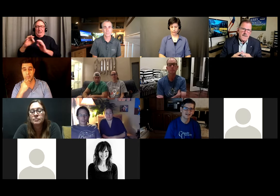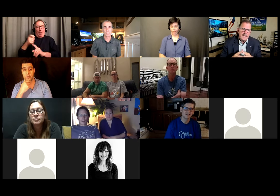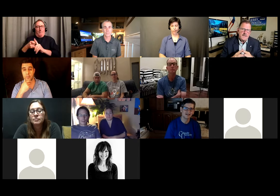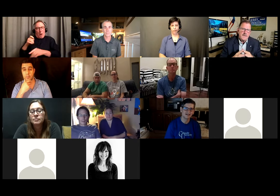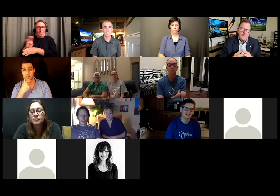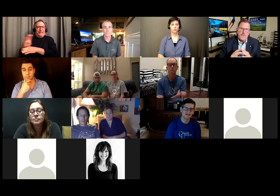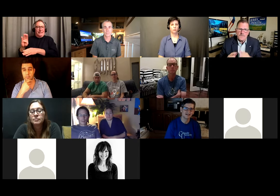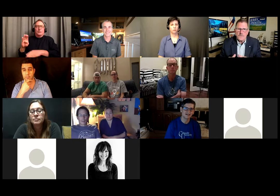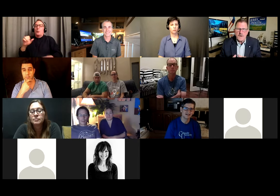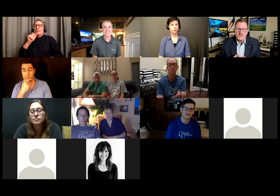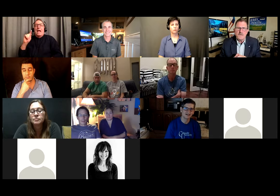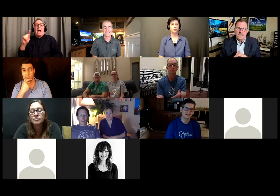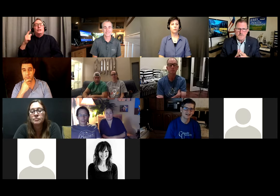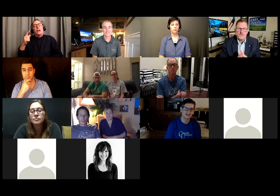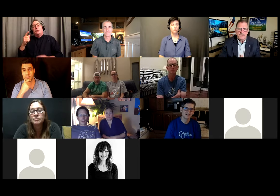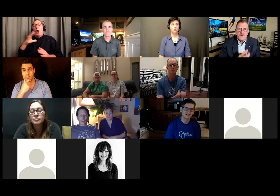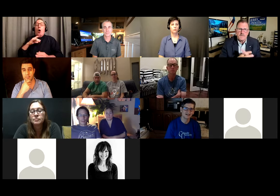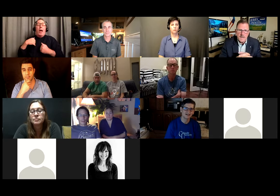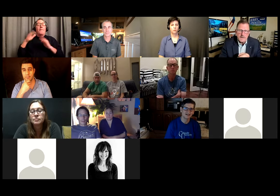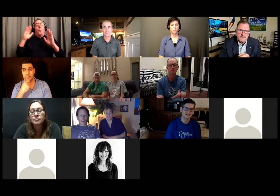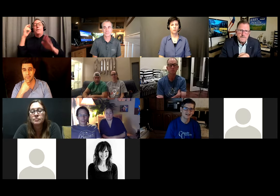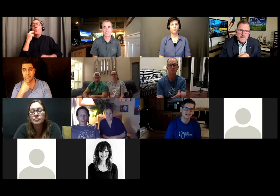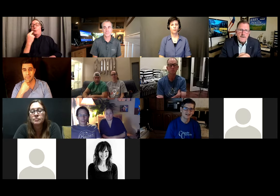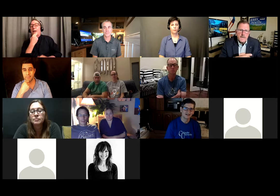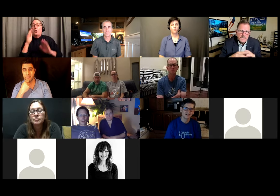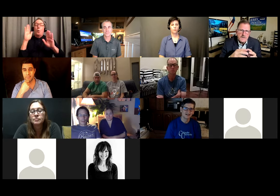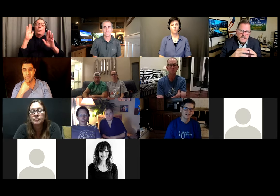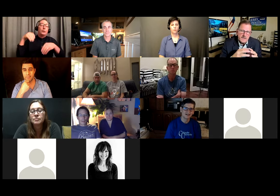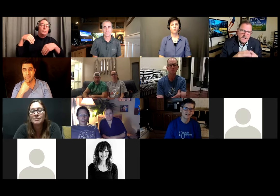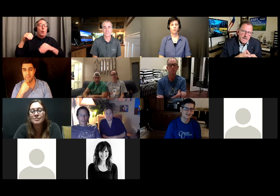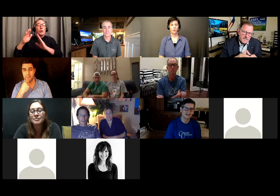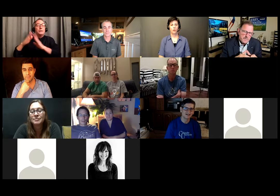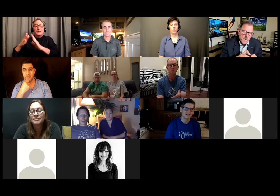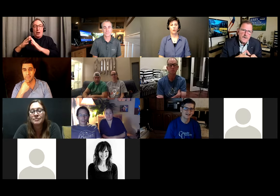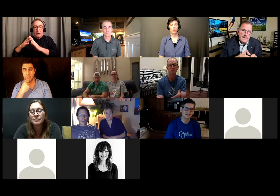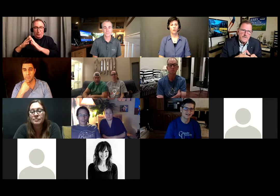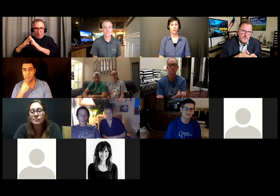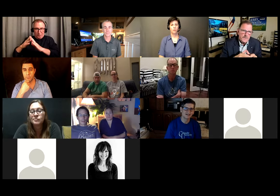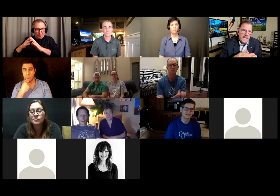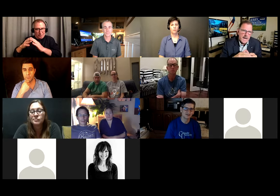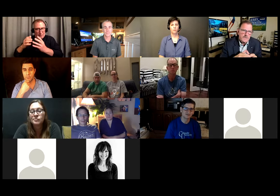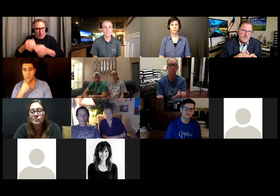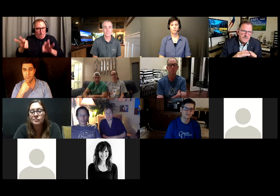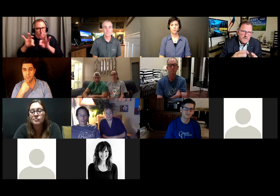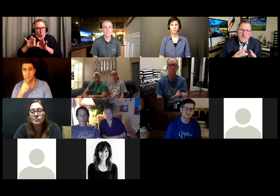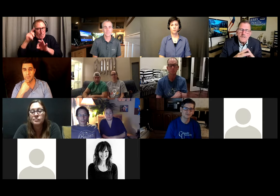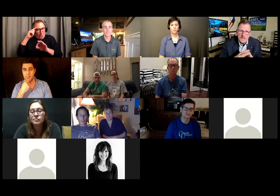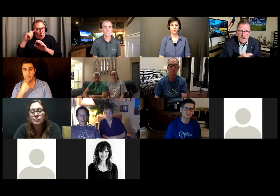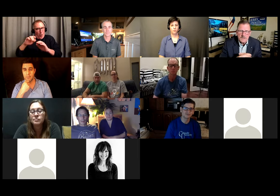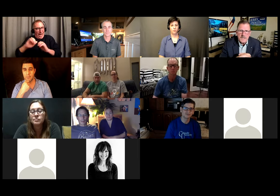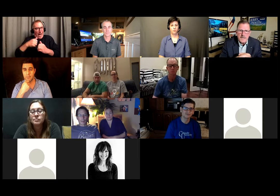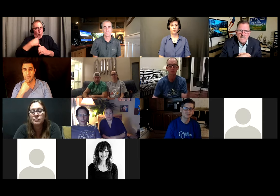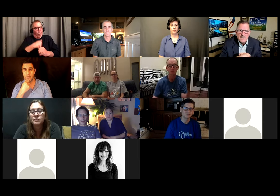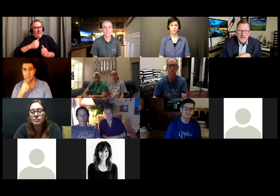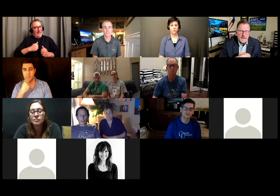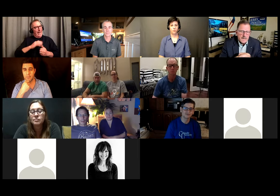just having wonderful restaurants and merchants downtown. It's important to the actual livability of our